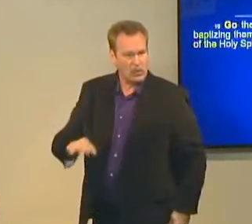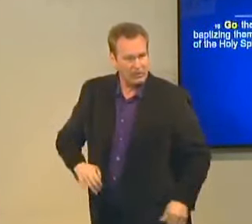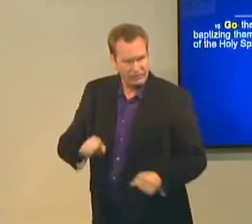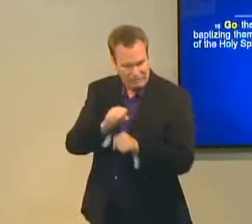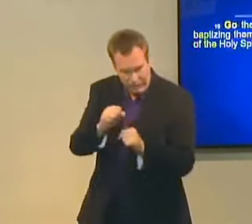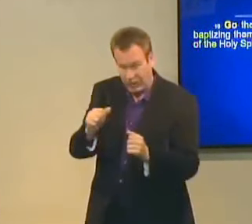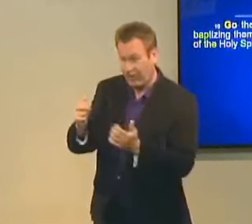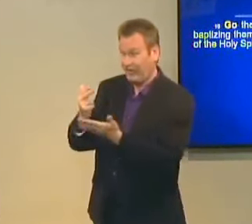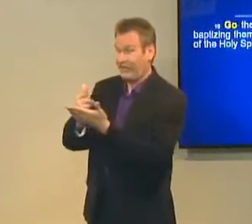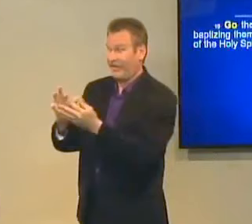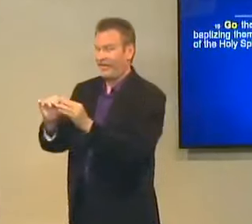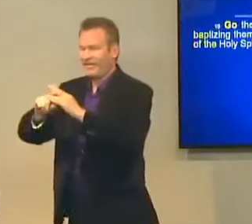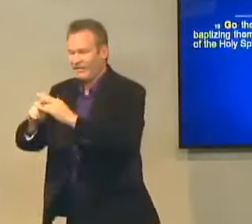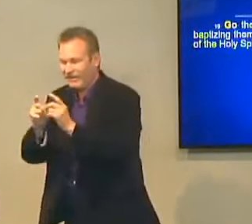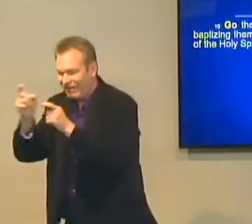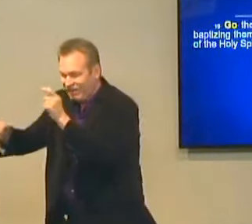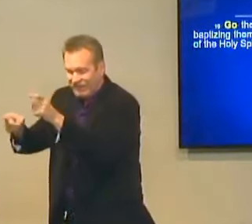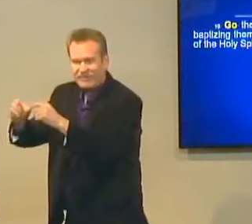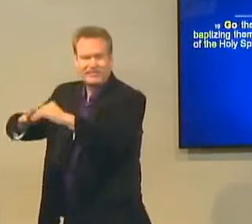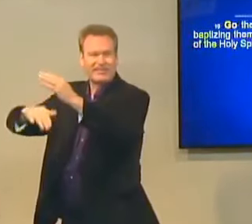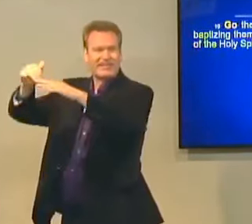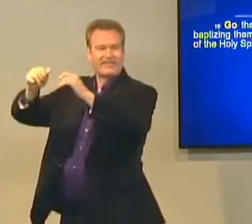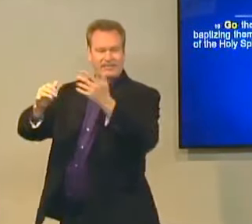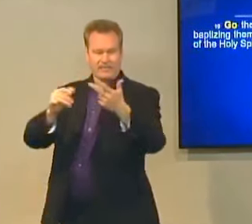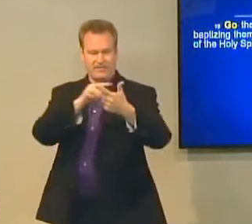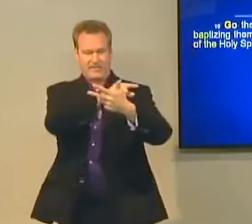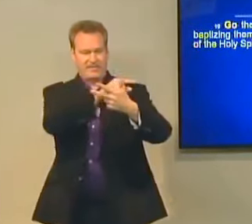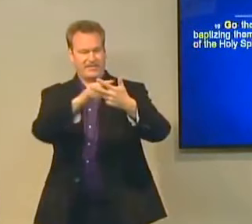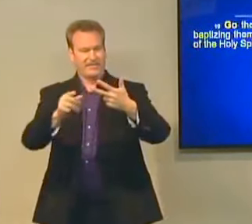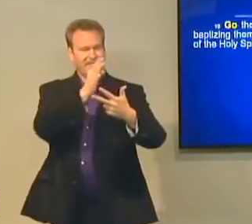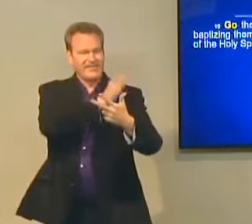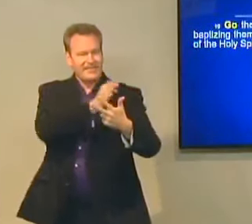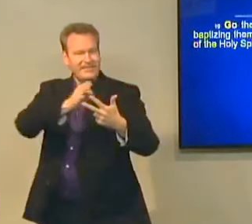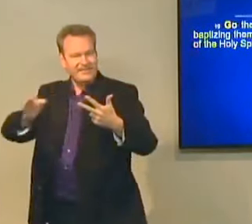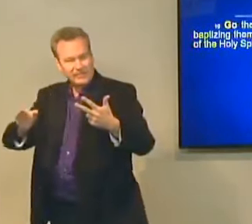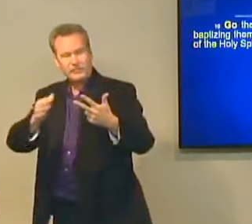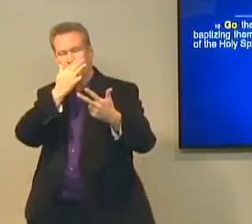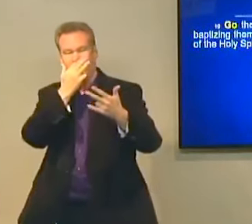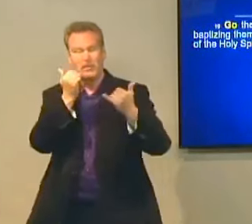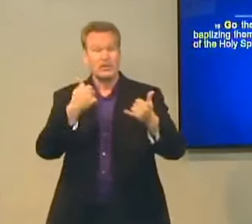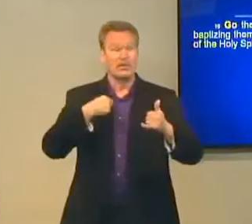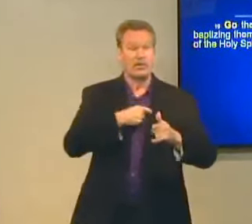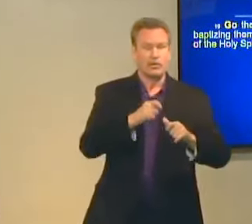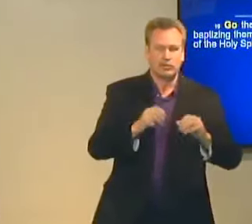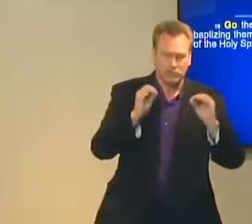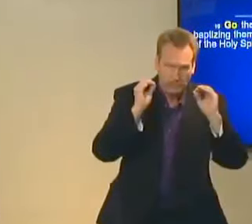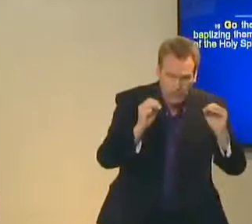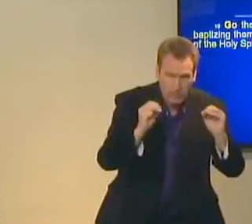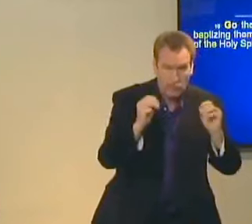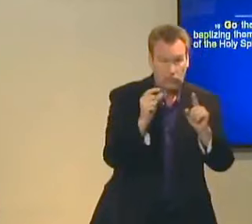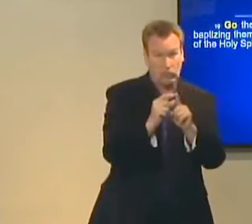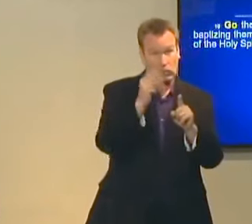and we see the Holy Spirit and how they have different functions and different roles that they do in the life of the believer